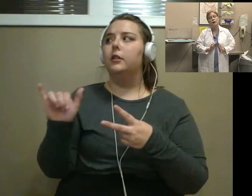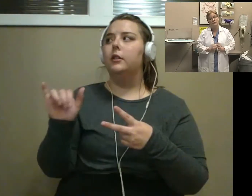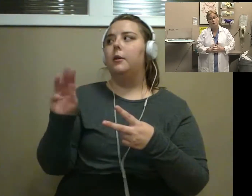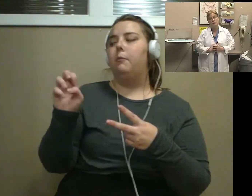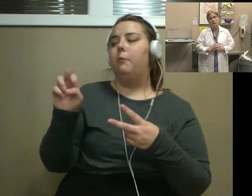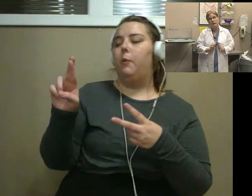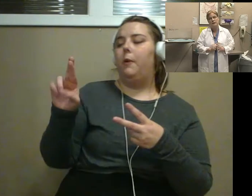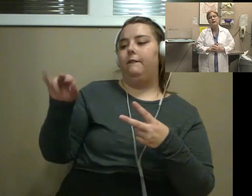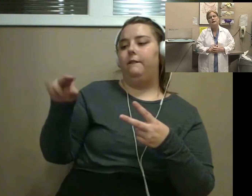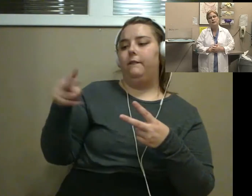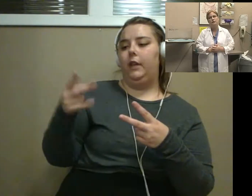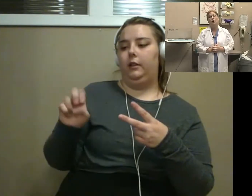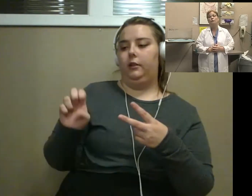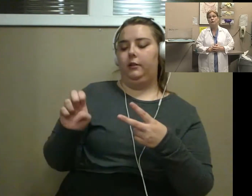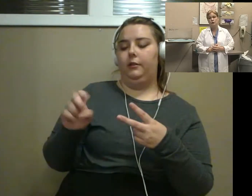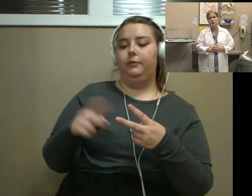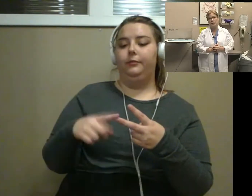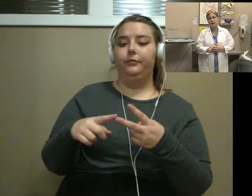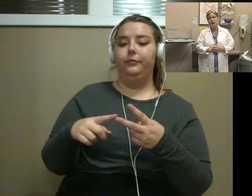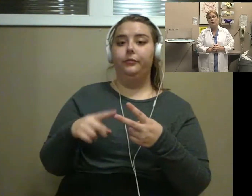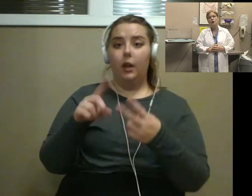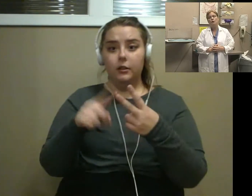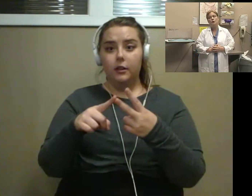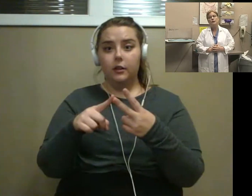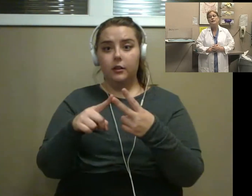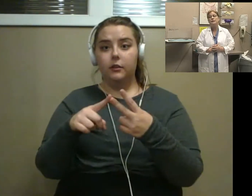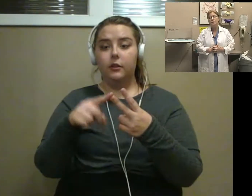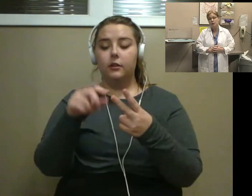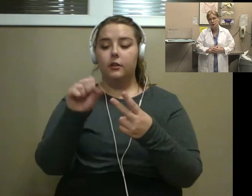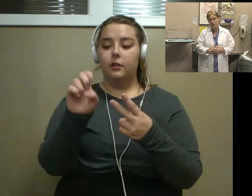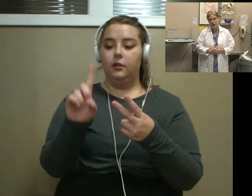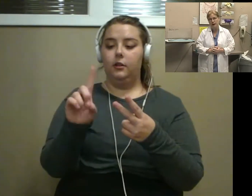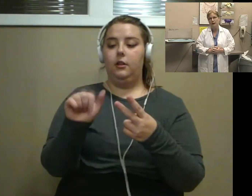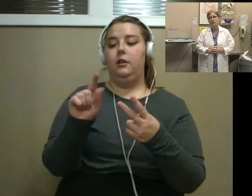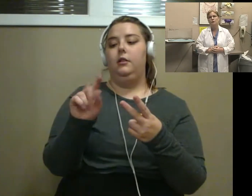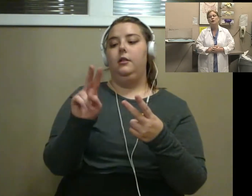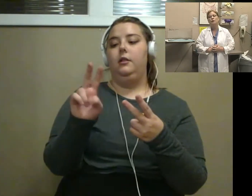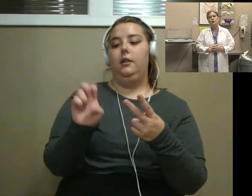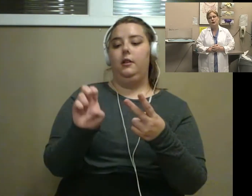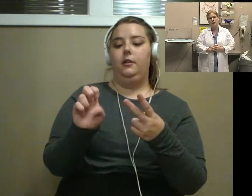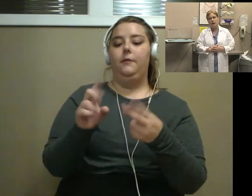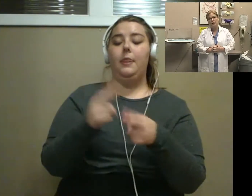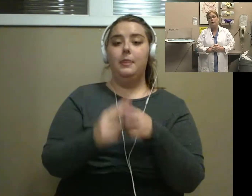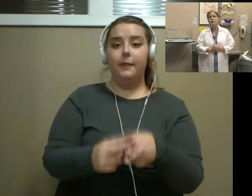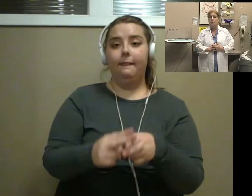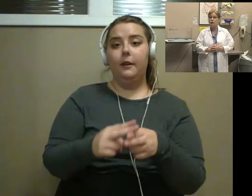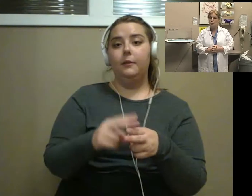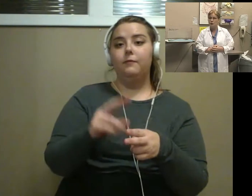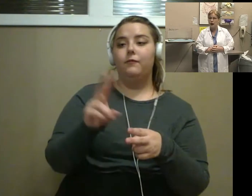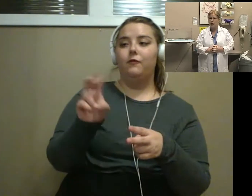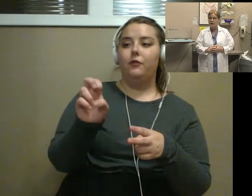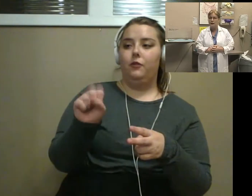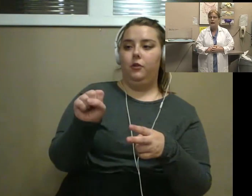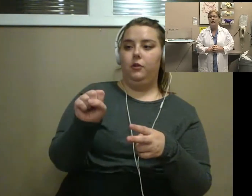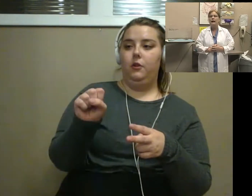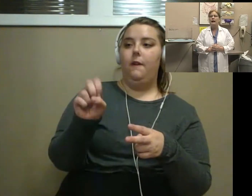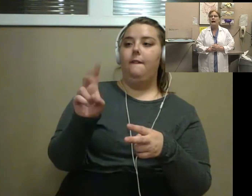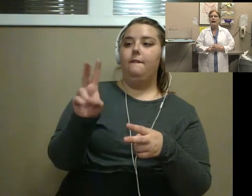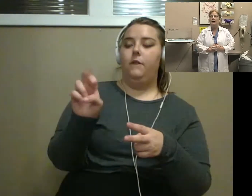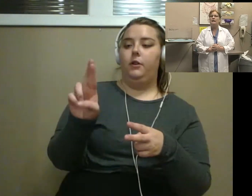a sedative called Versed. Versed is similar to Valium, but there again, it's much shorter